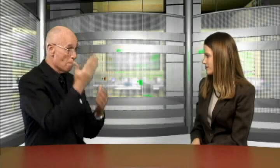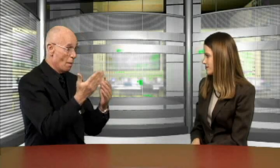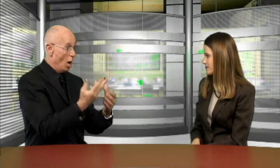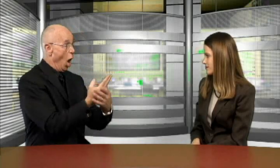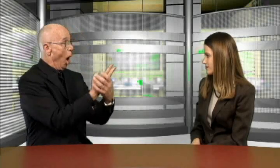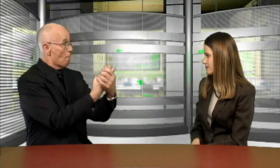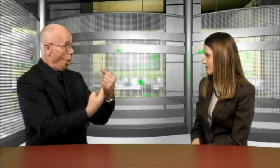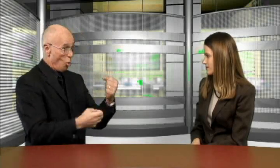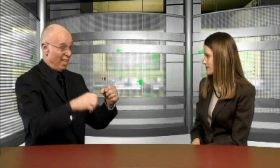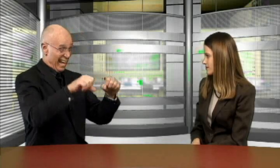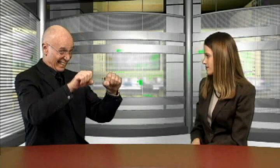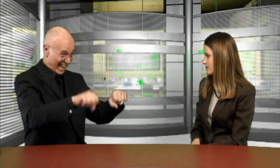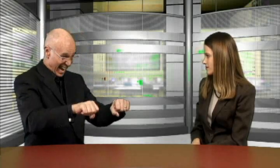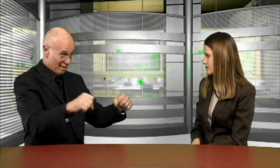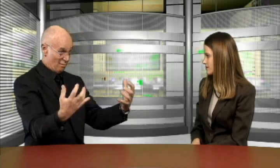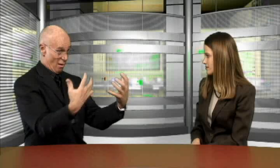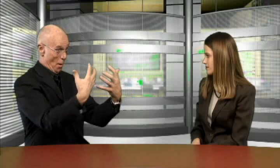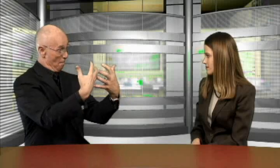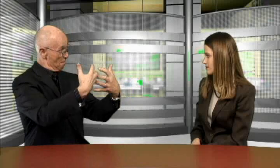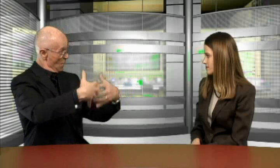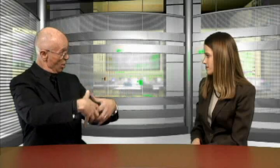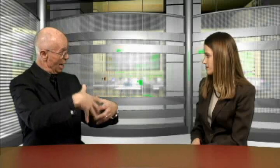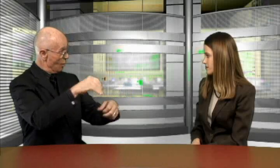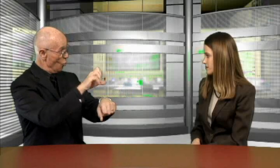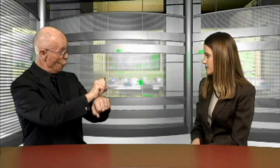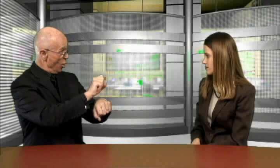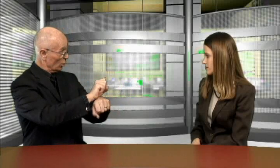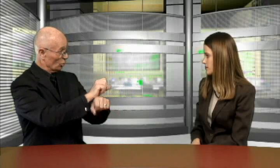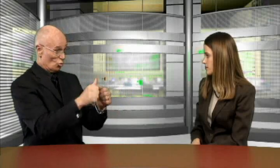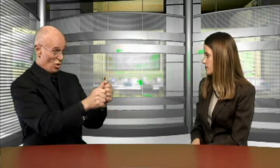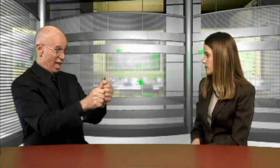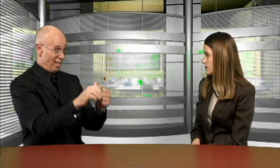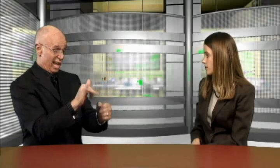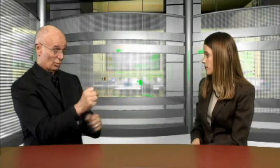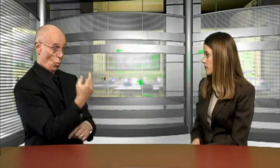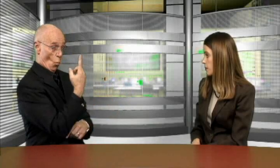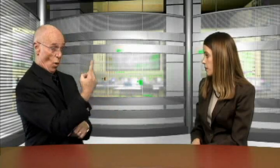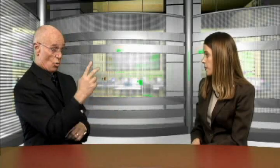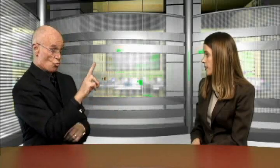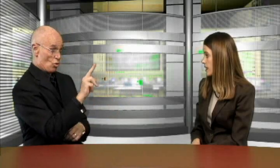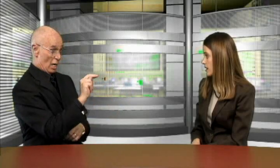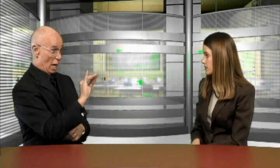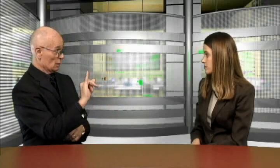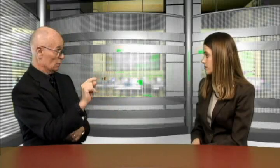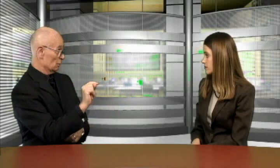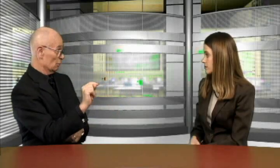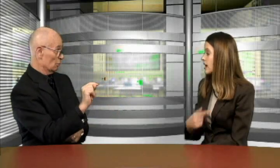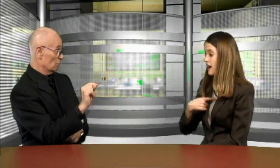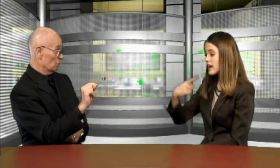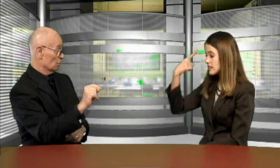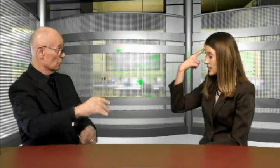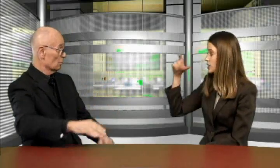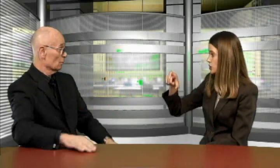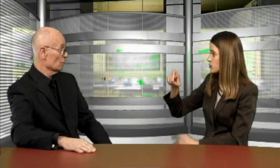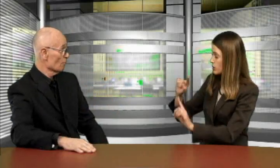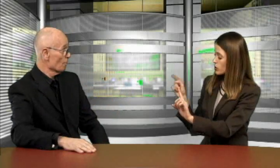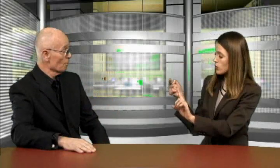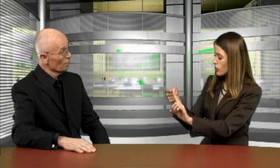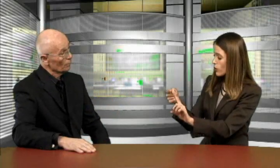in the future maybe both can combine and merge and work together as one unit? Well, I